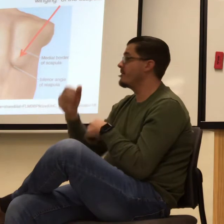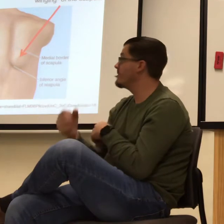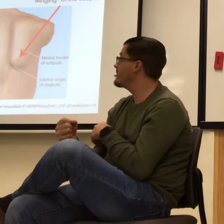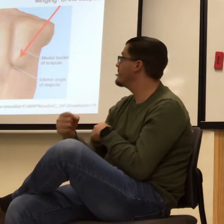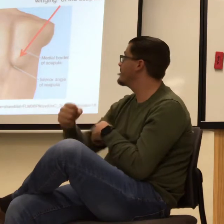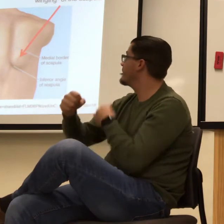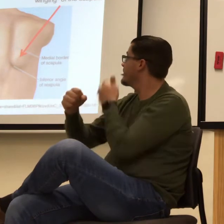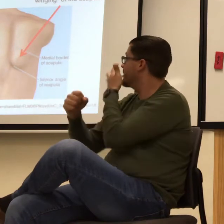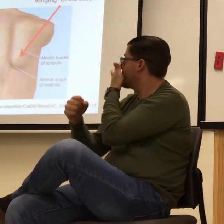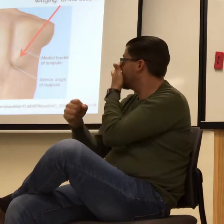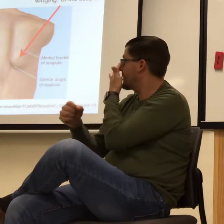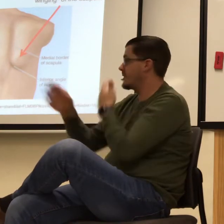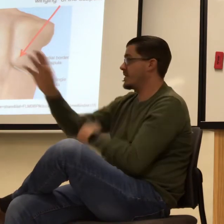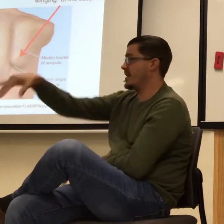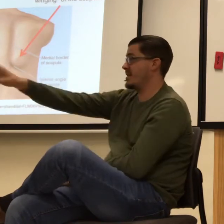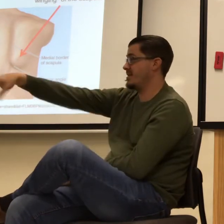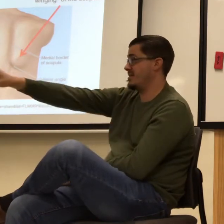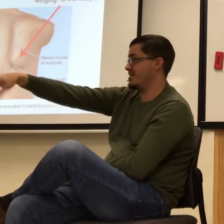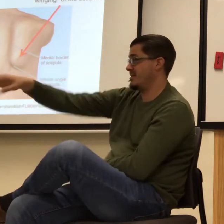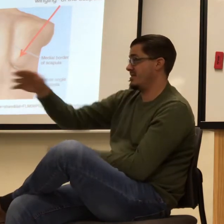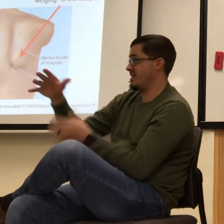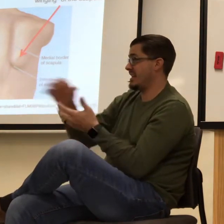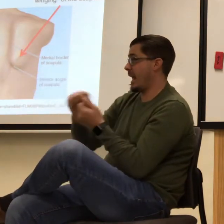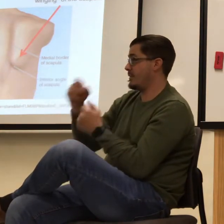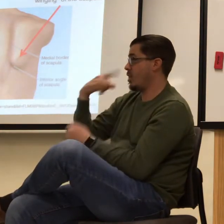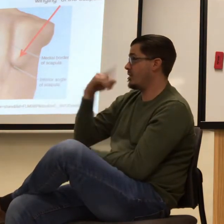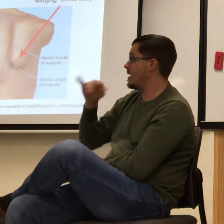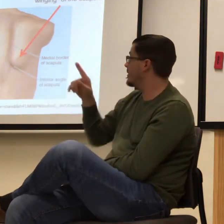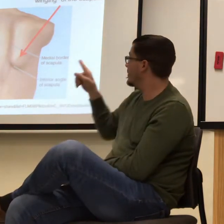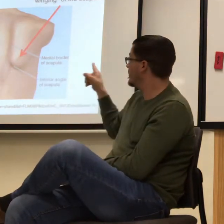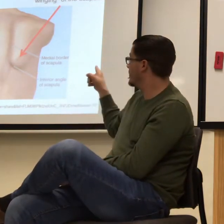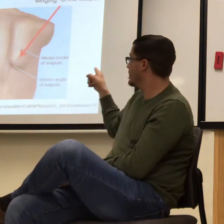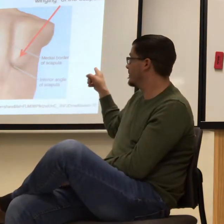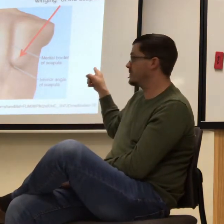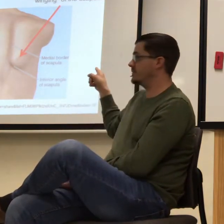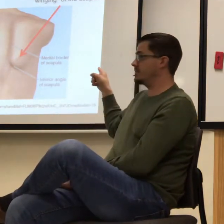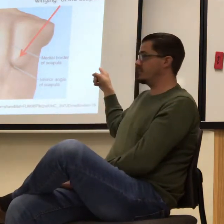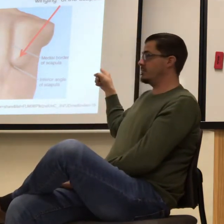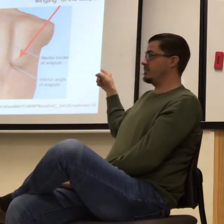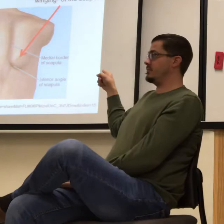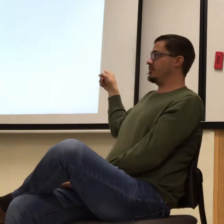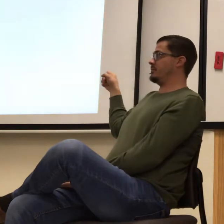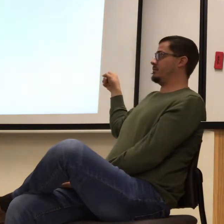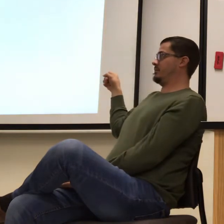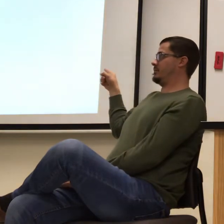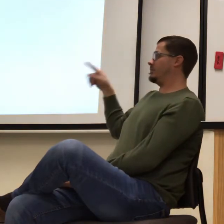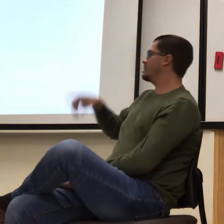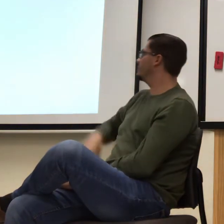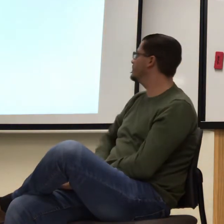Push against the wall and you have damage to the long thoracic nerve. Do you see how it pops out there?